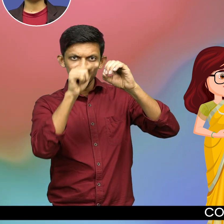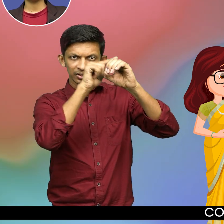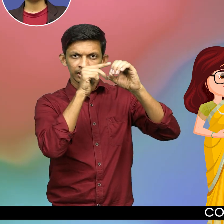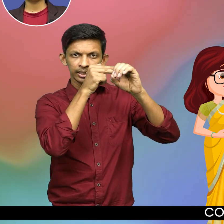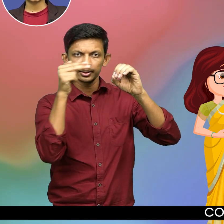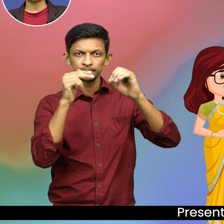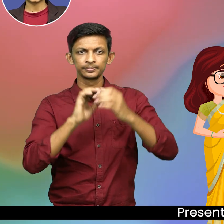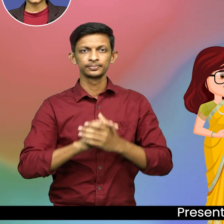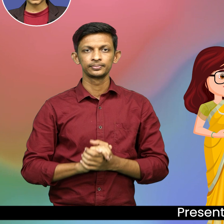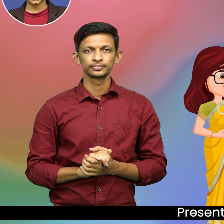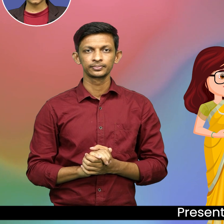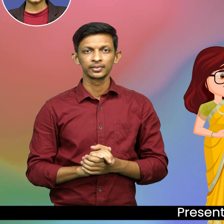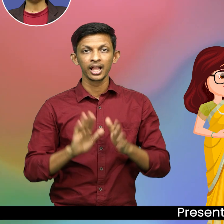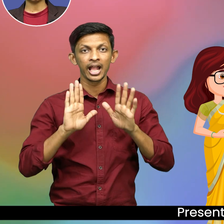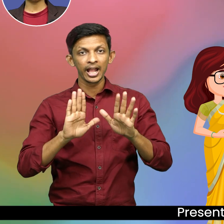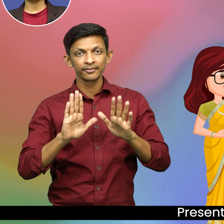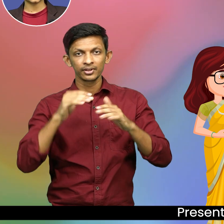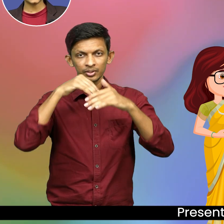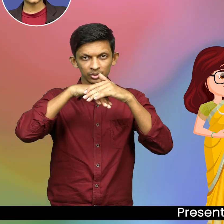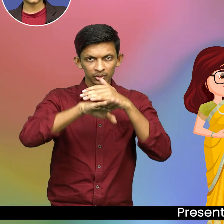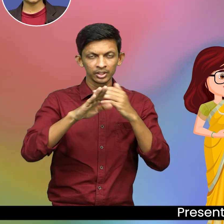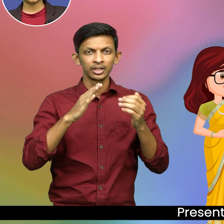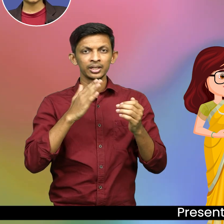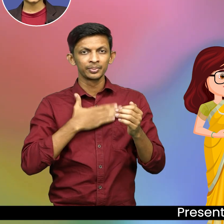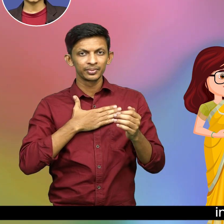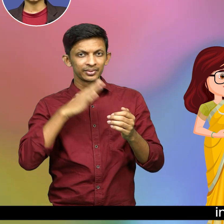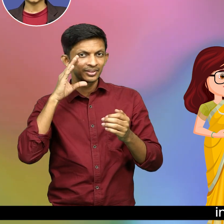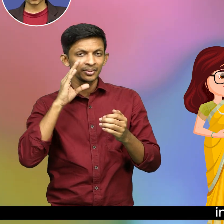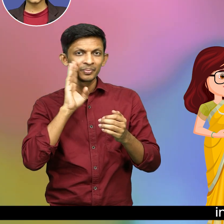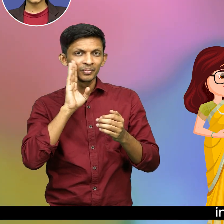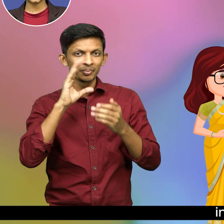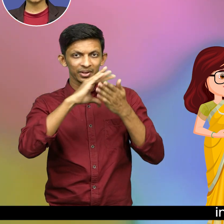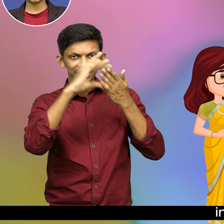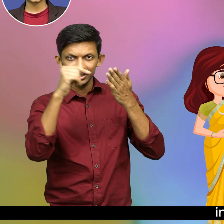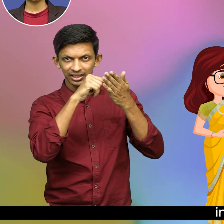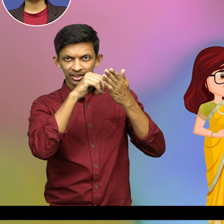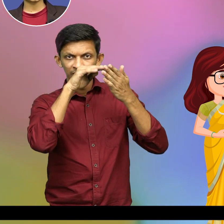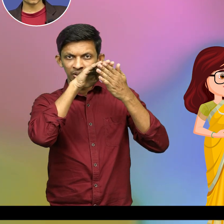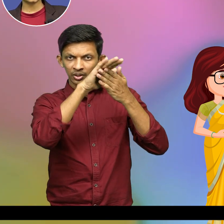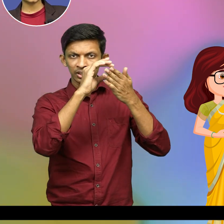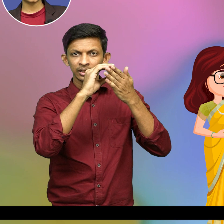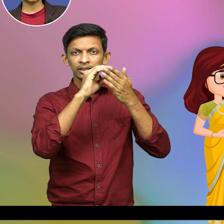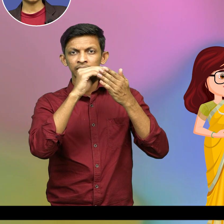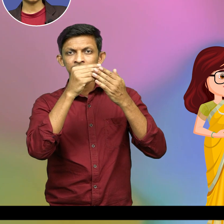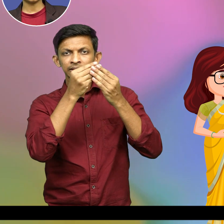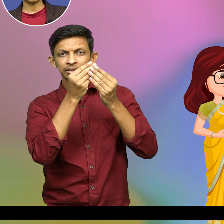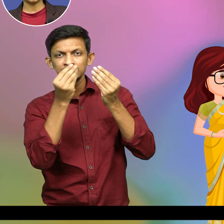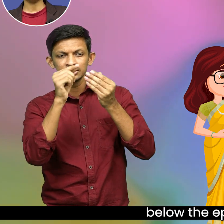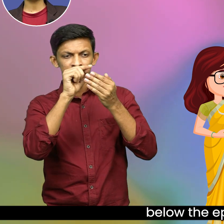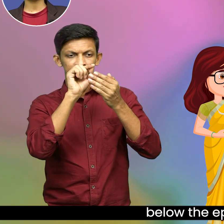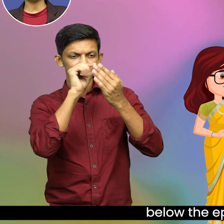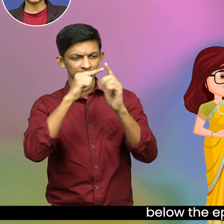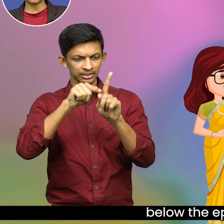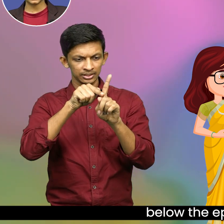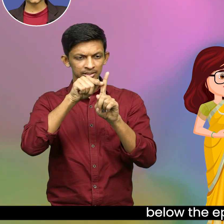Collenchyma, present in leaf sheaths, internodes, stalks,